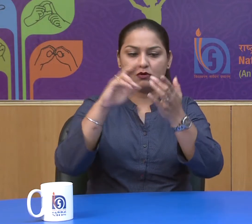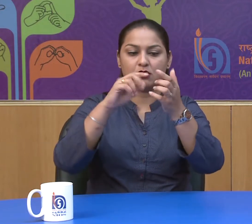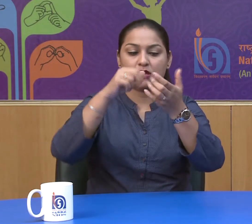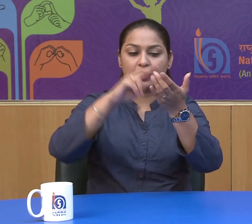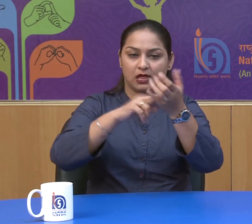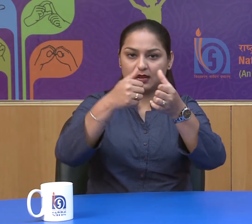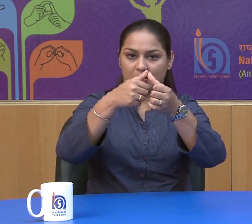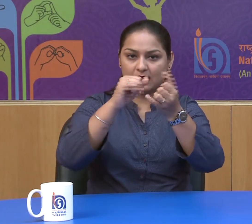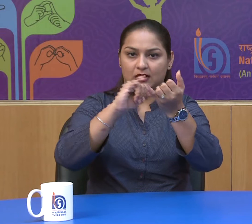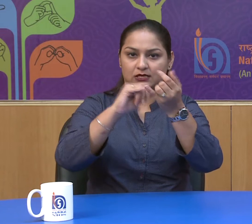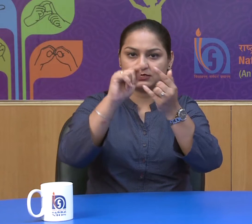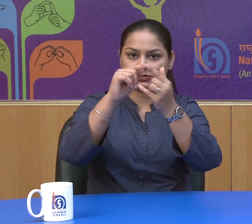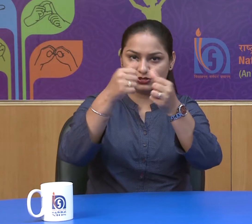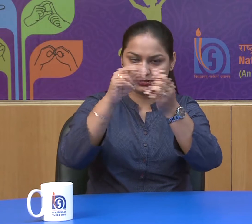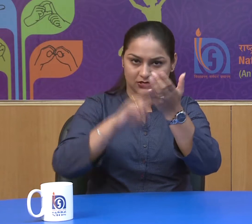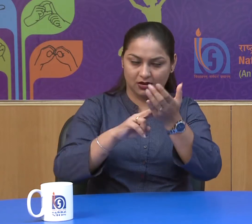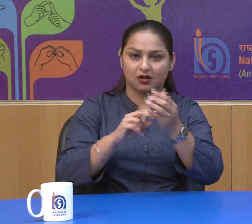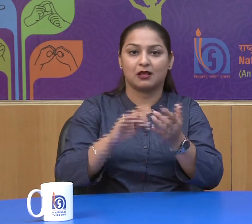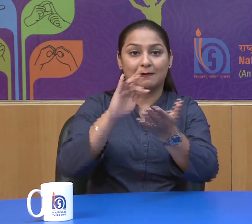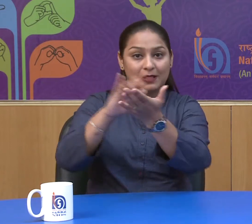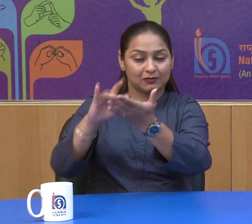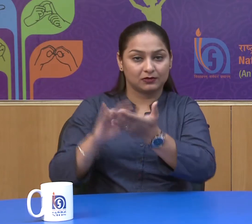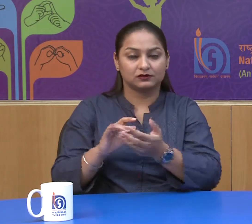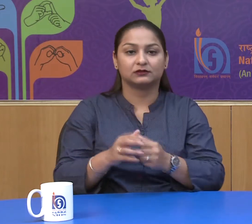Africa and Europe.